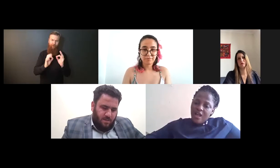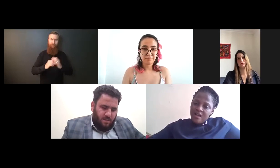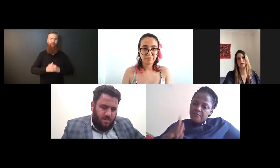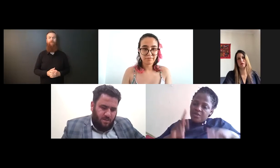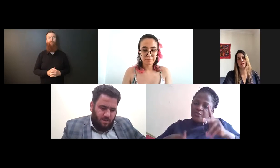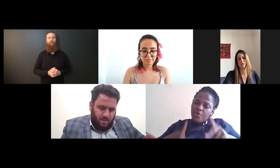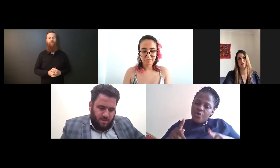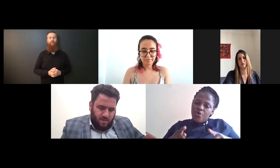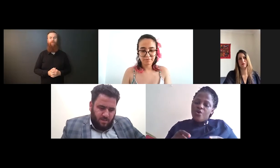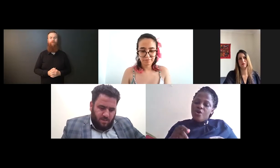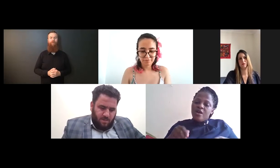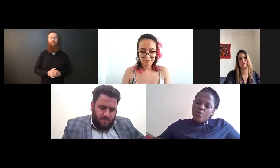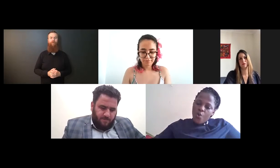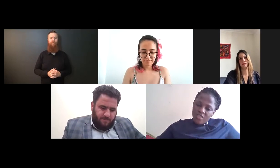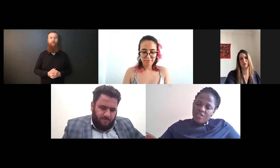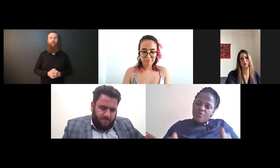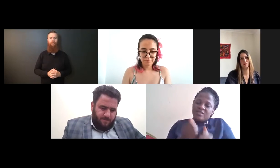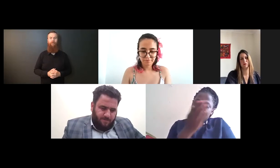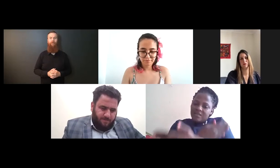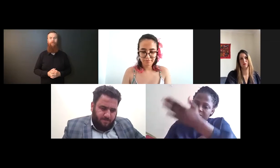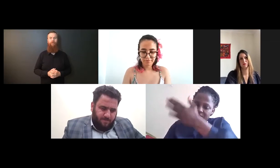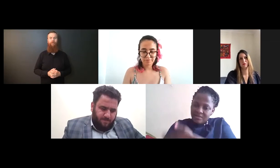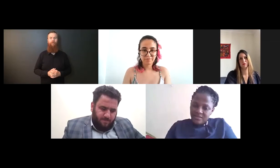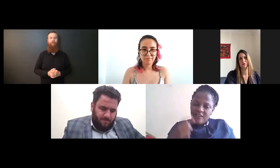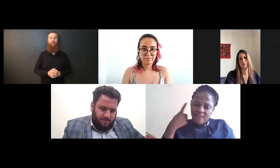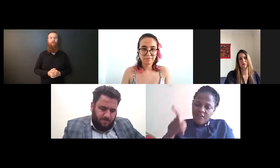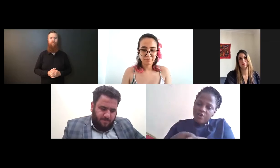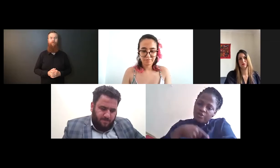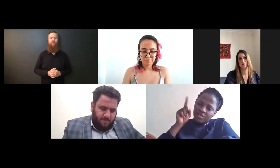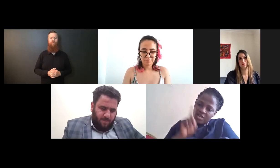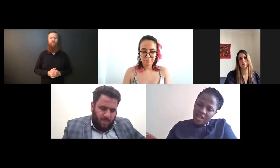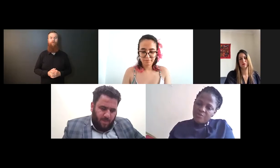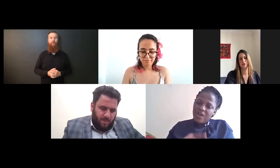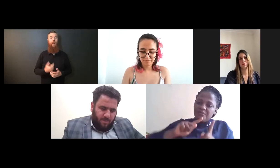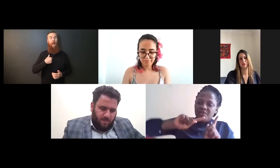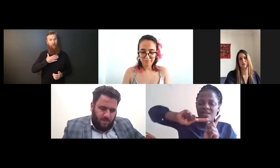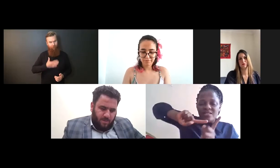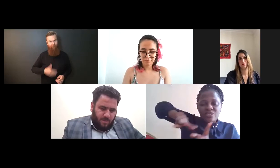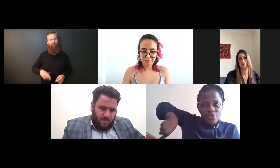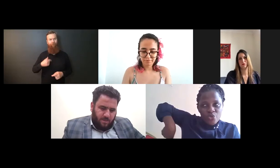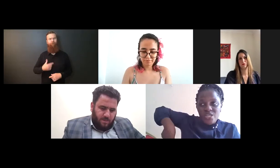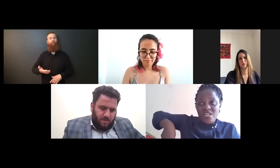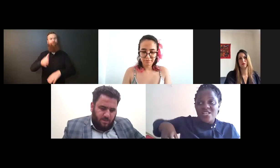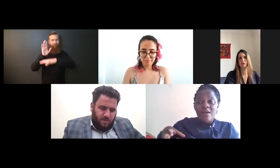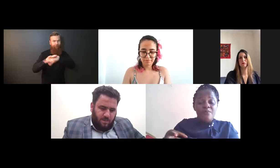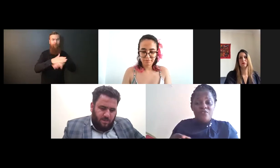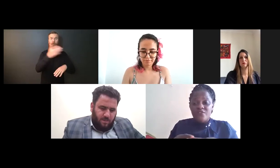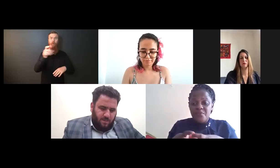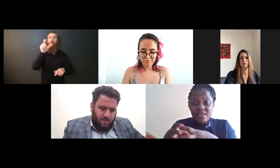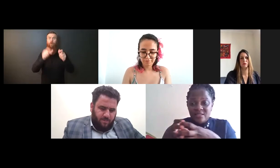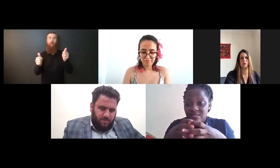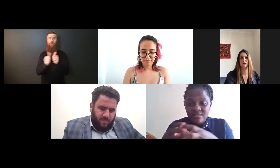inform the youth with disabilities. For a long time, we have